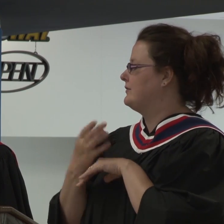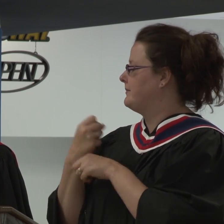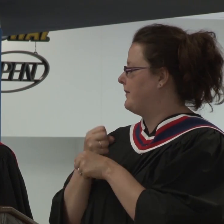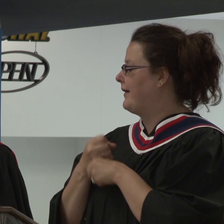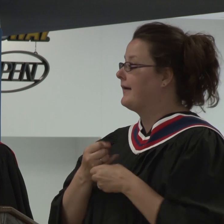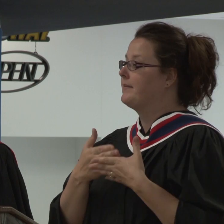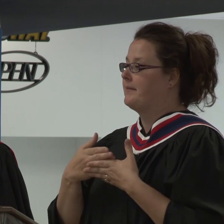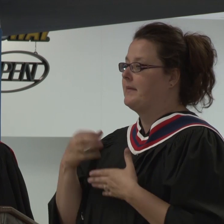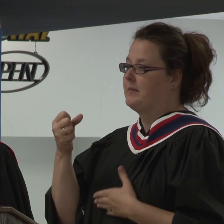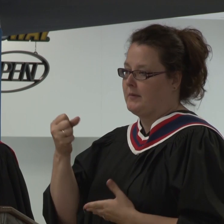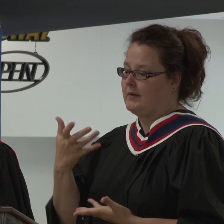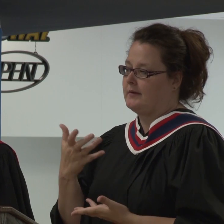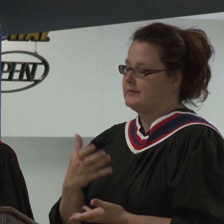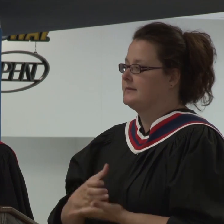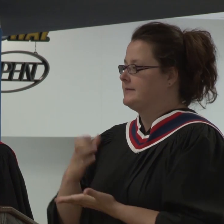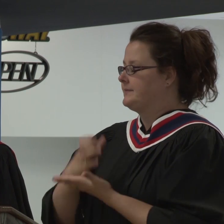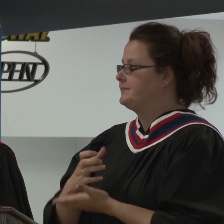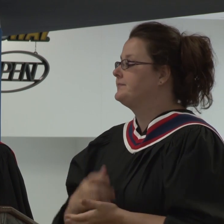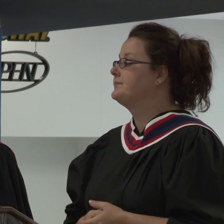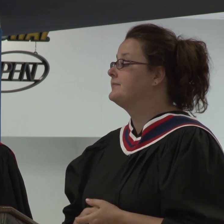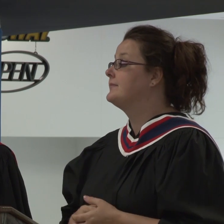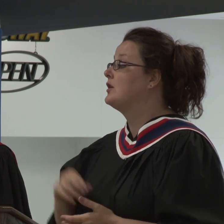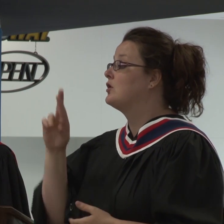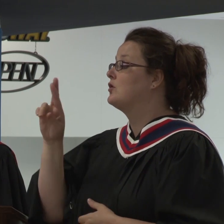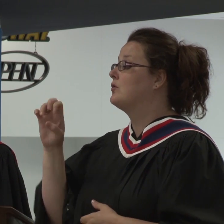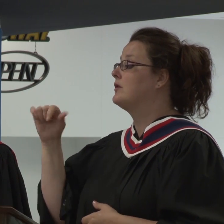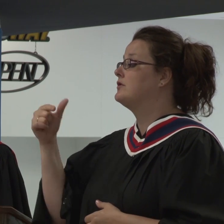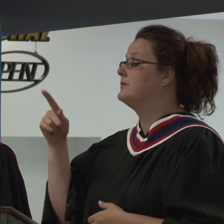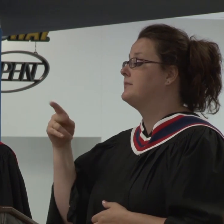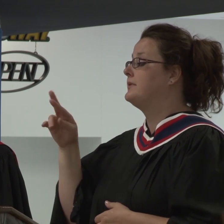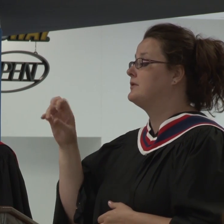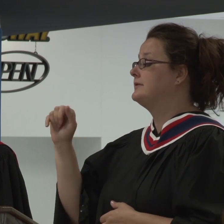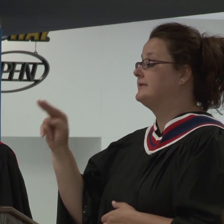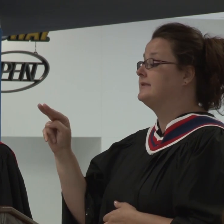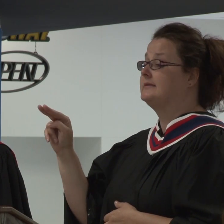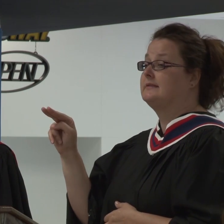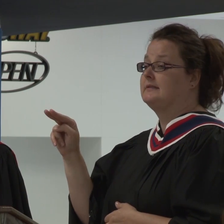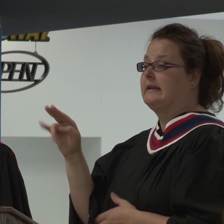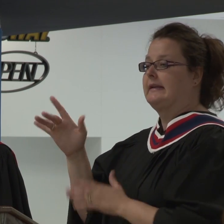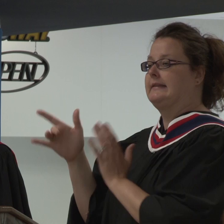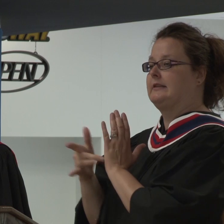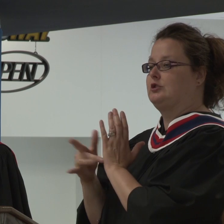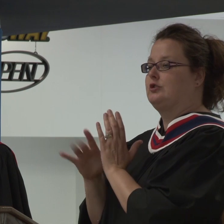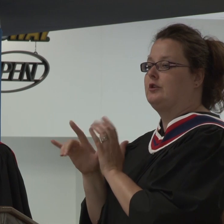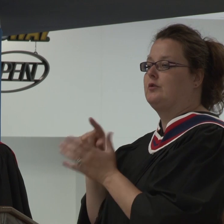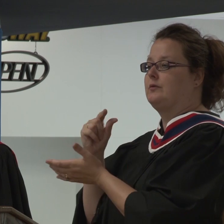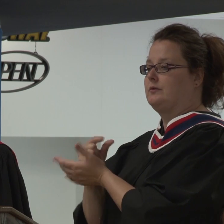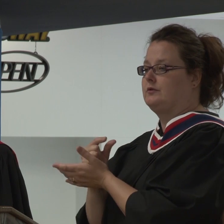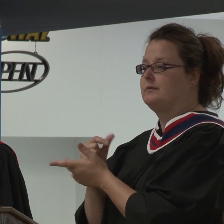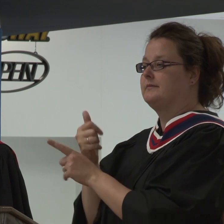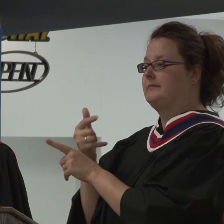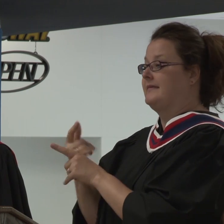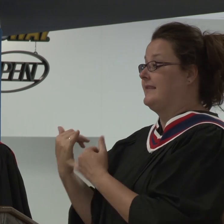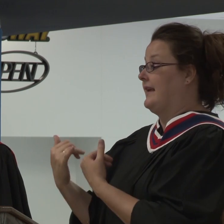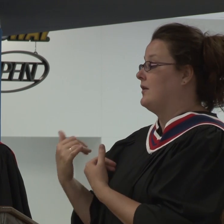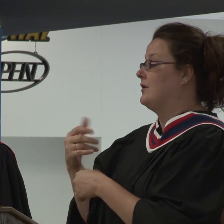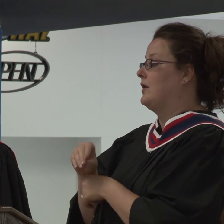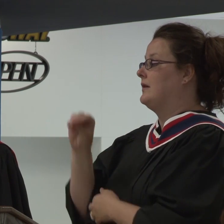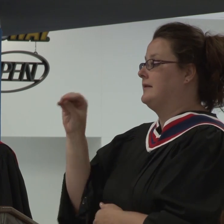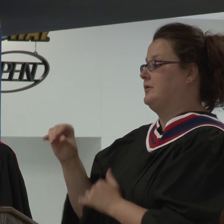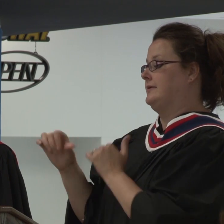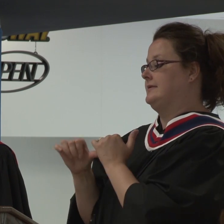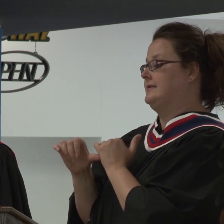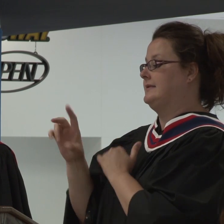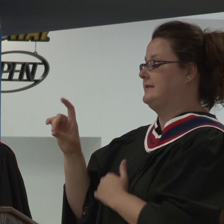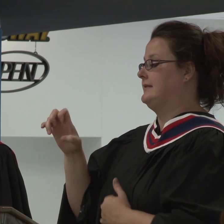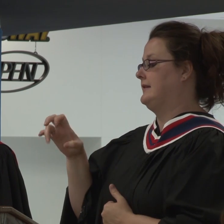substances. Technology grad Reg Pearson, who's had a distinguished career in public service, including his current post as Ontario